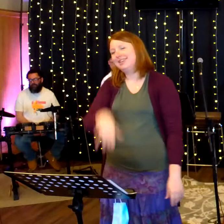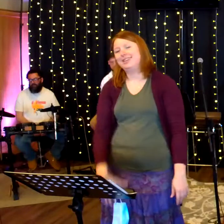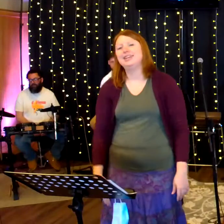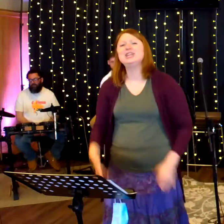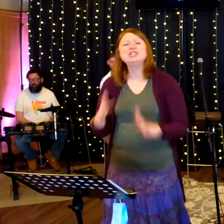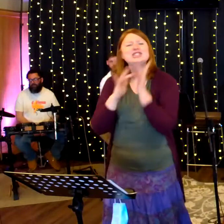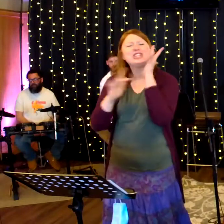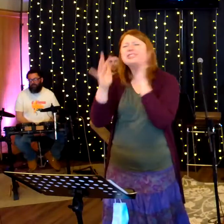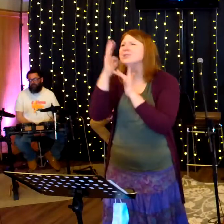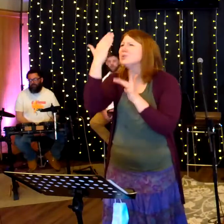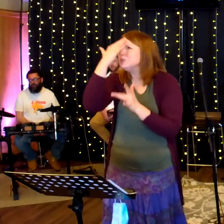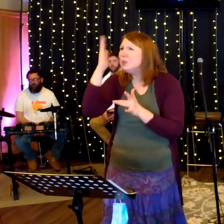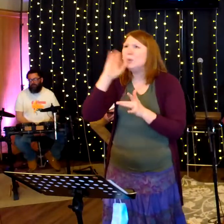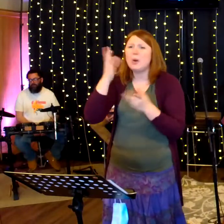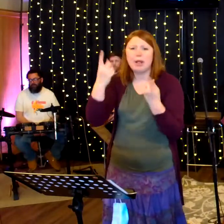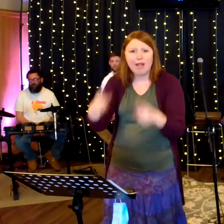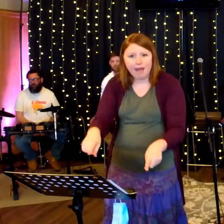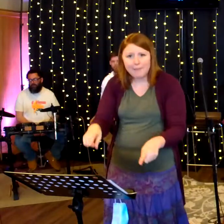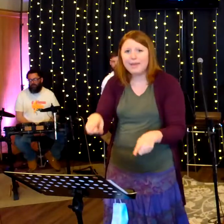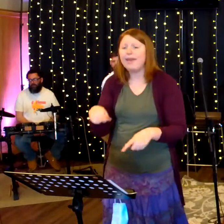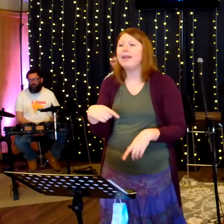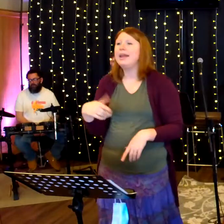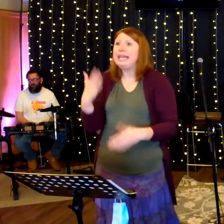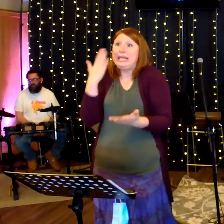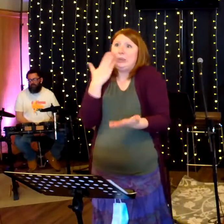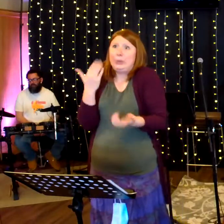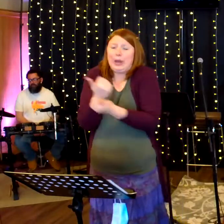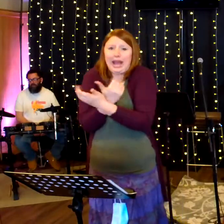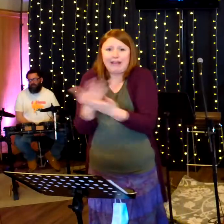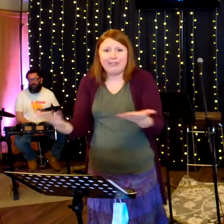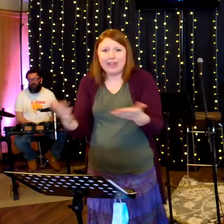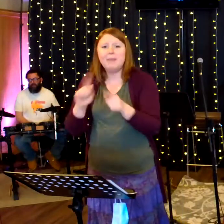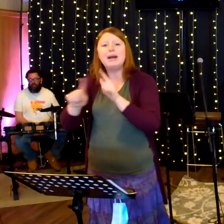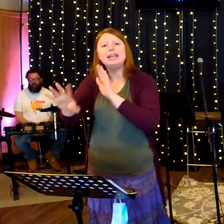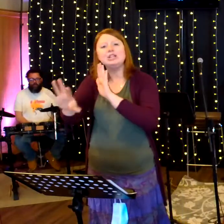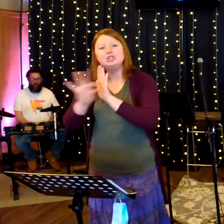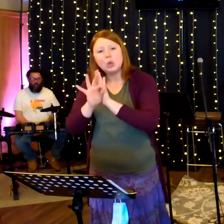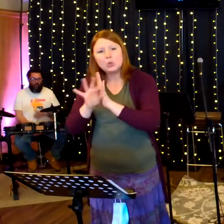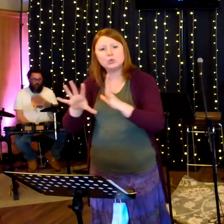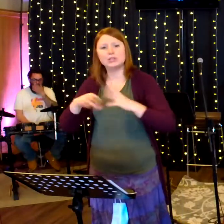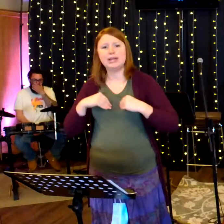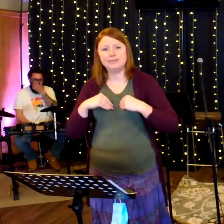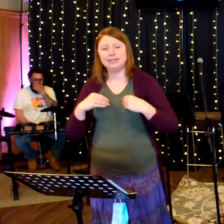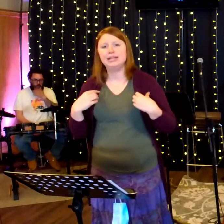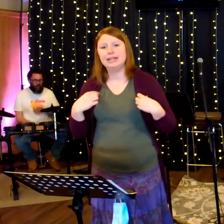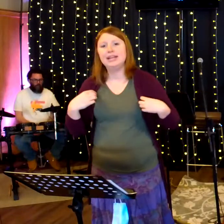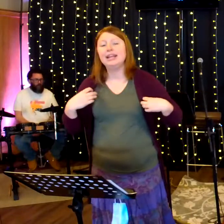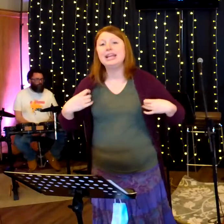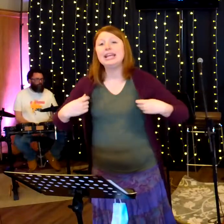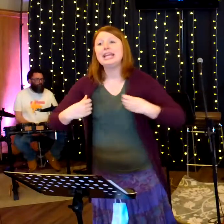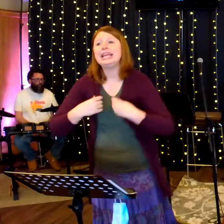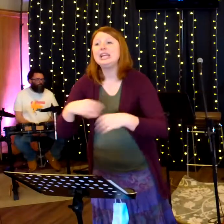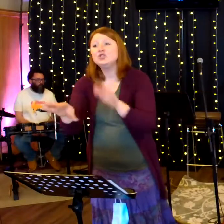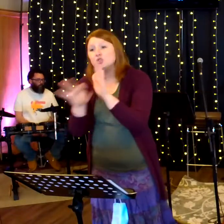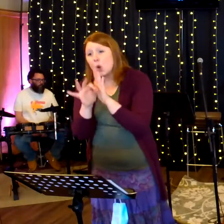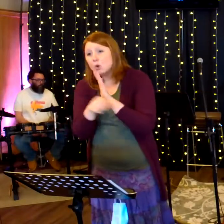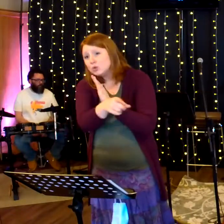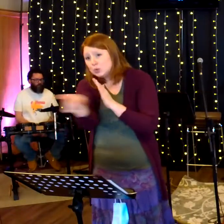what was going to happen to him, and he chose the cross. He chose you, and he chose